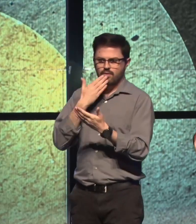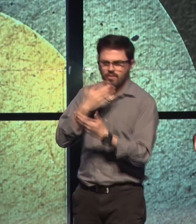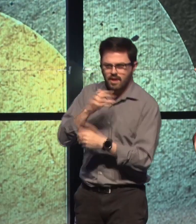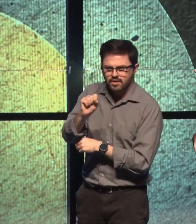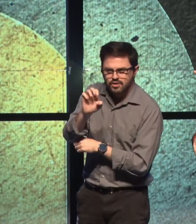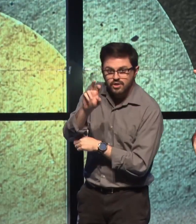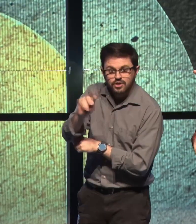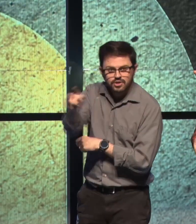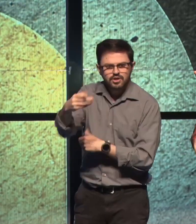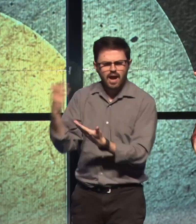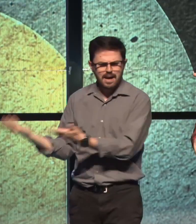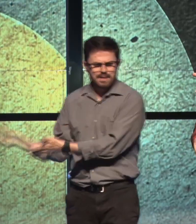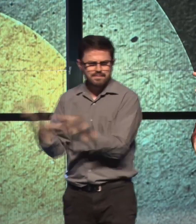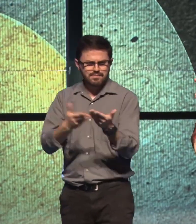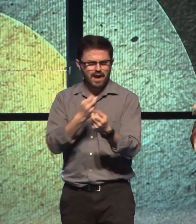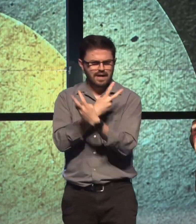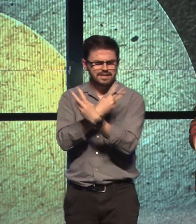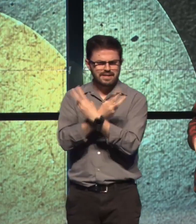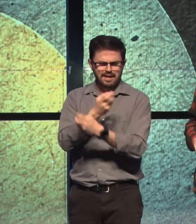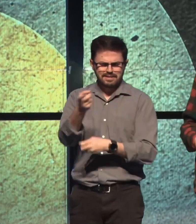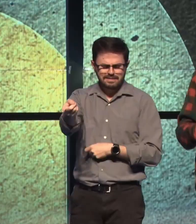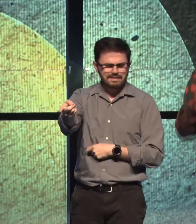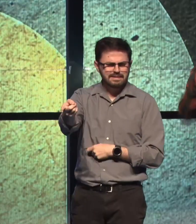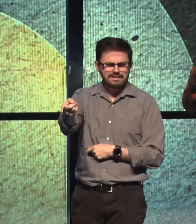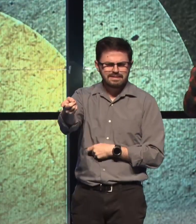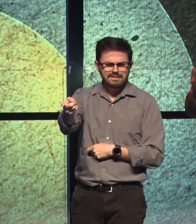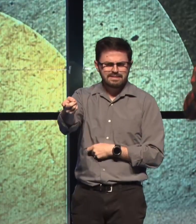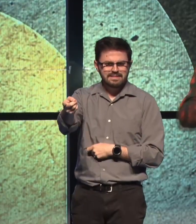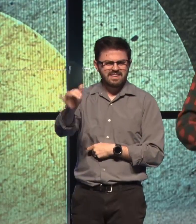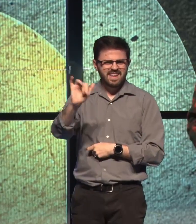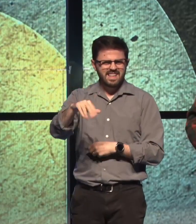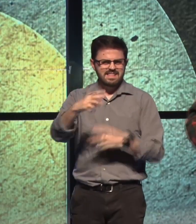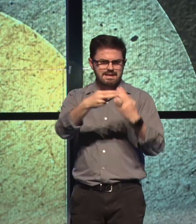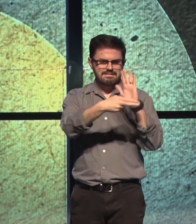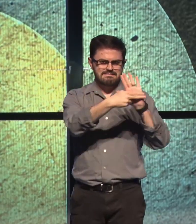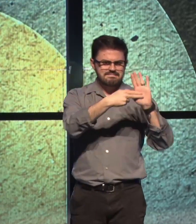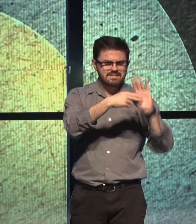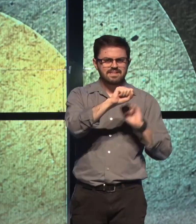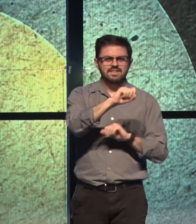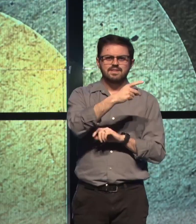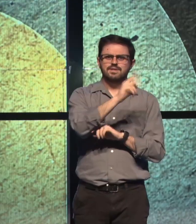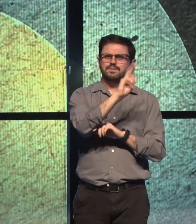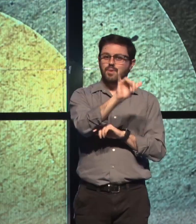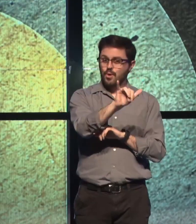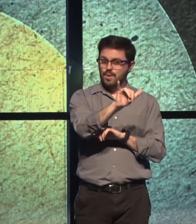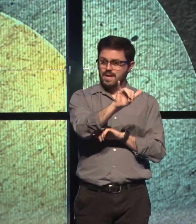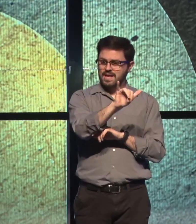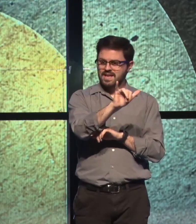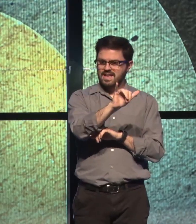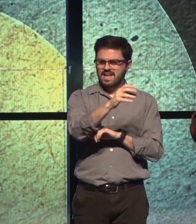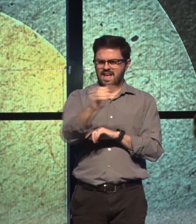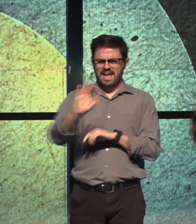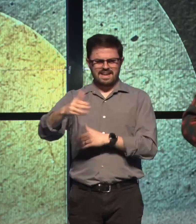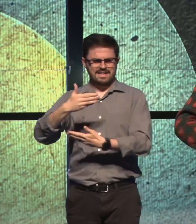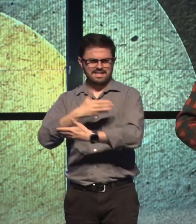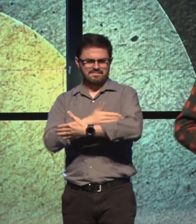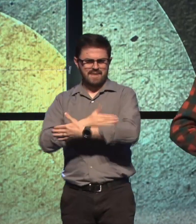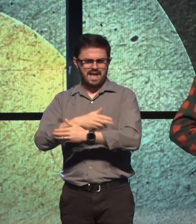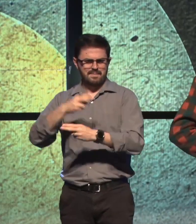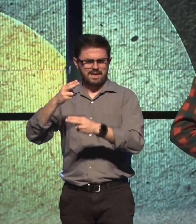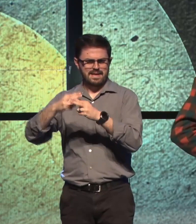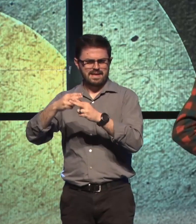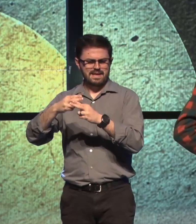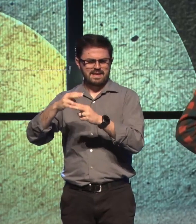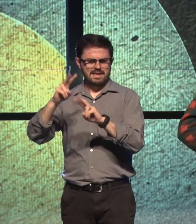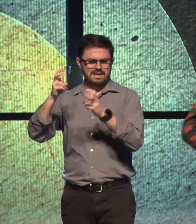a skeleton with you. So that's spooky. And it seems like an Offspring Palooza is with him. They actually have little name